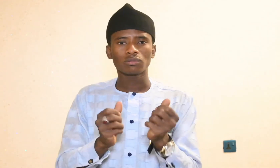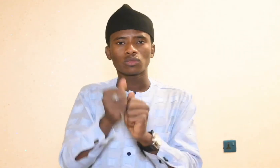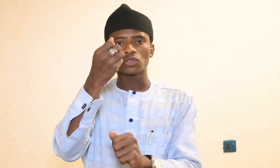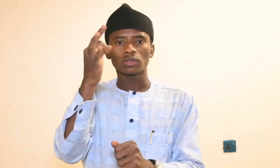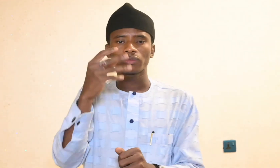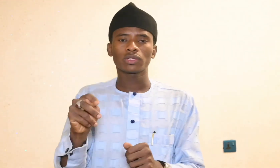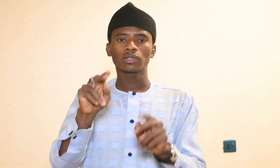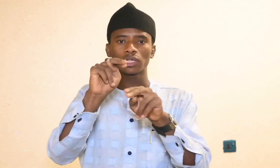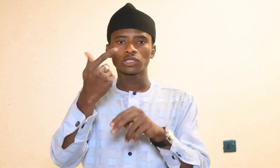not provide anything.